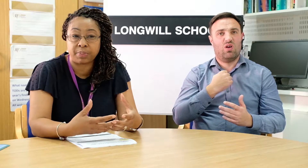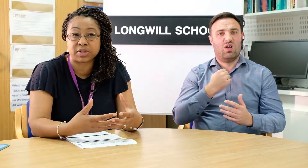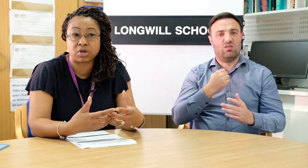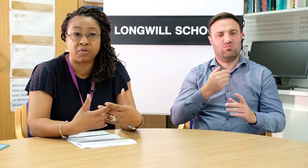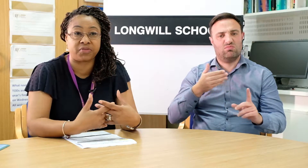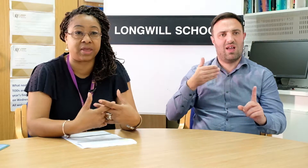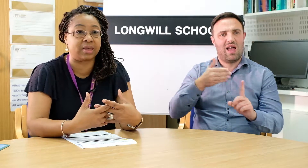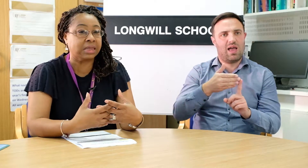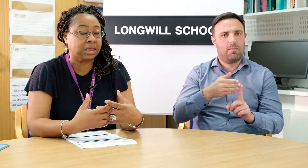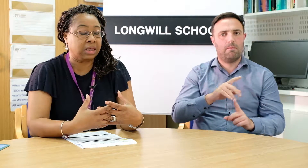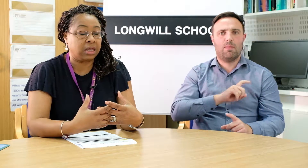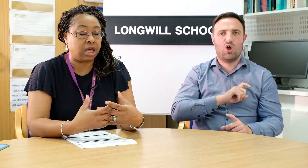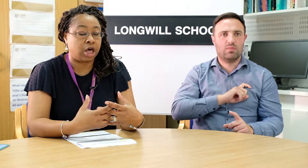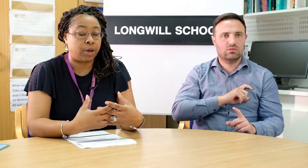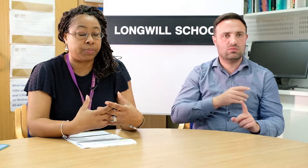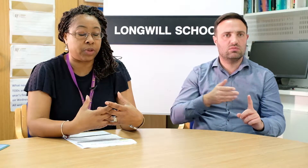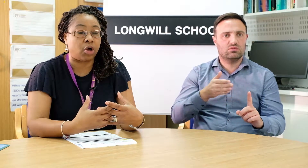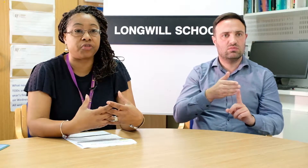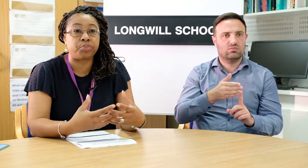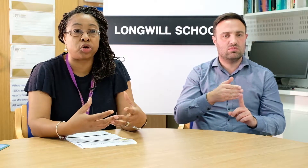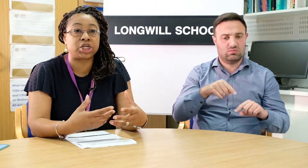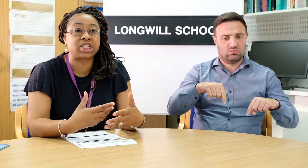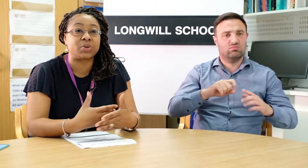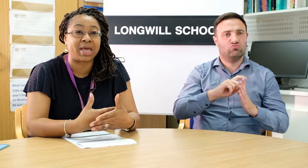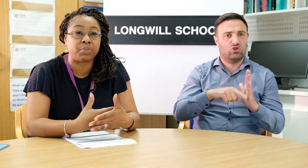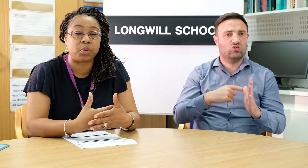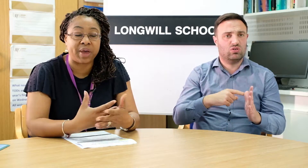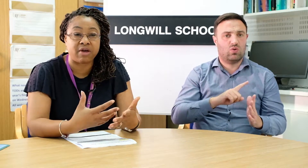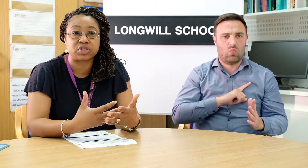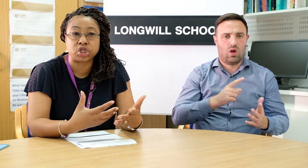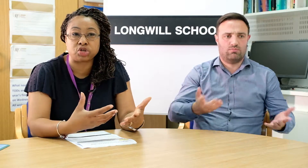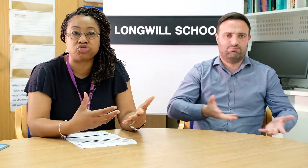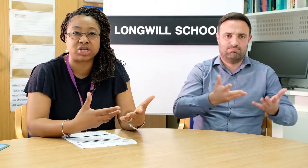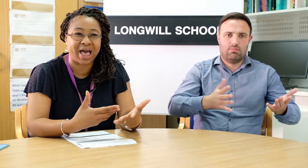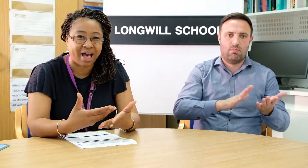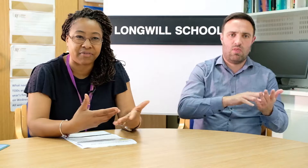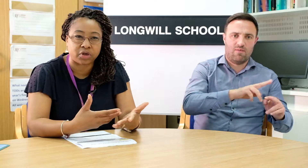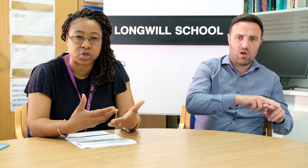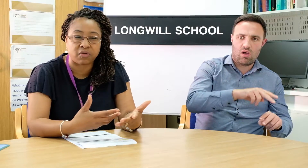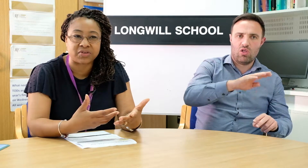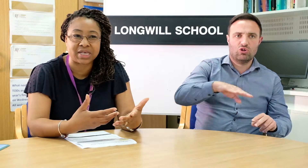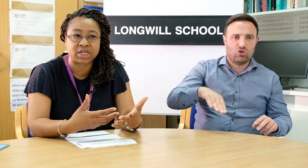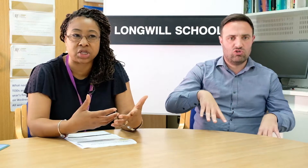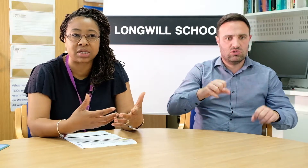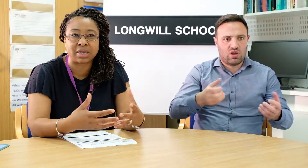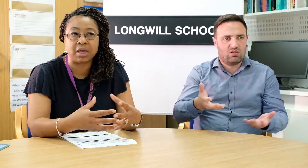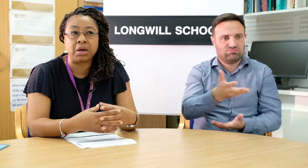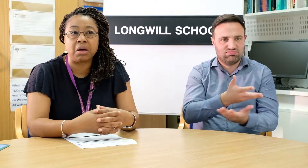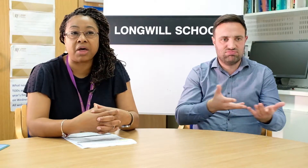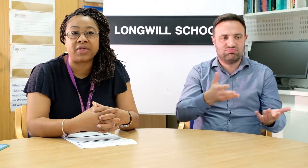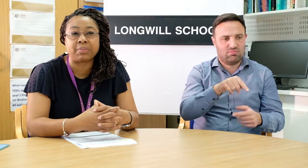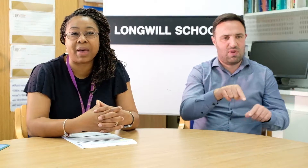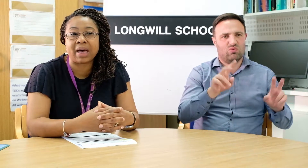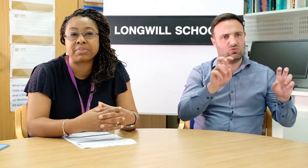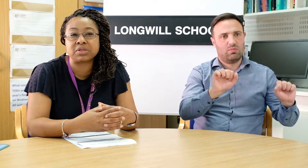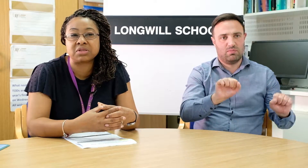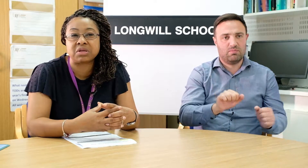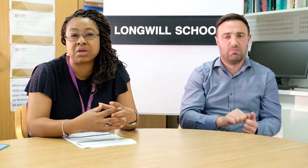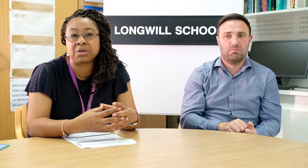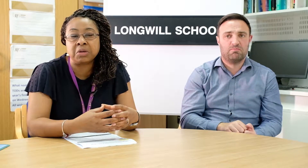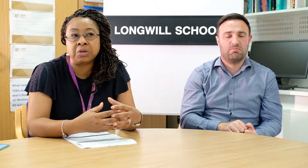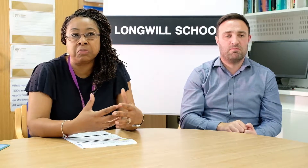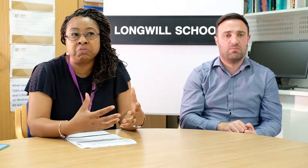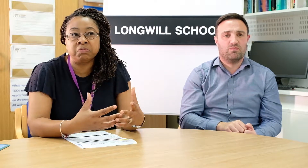whole purpose of the project, to enable parents and children to have those conversations. I think